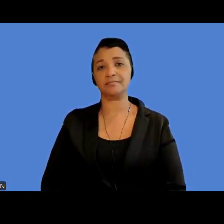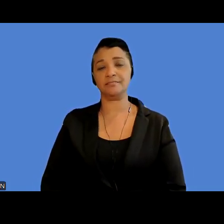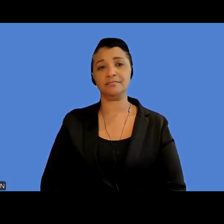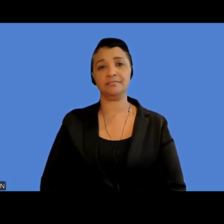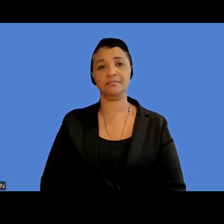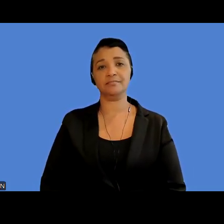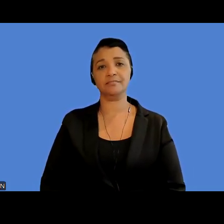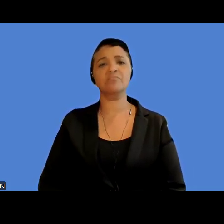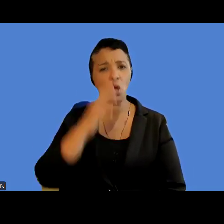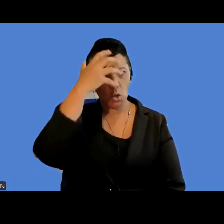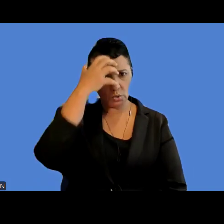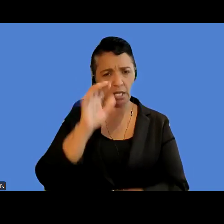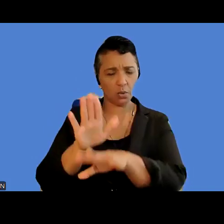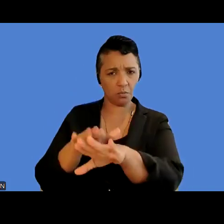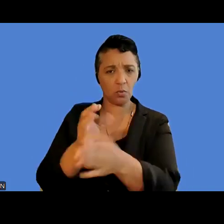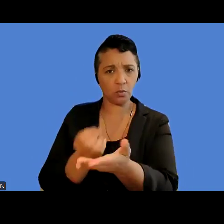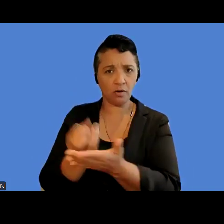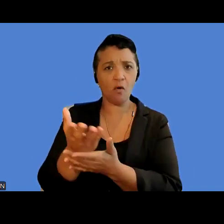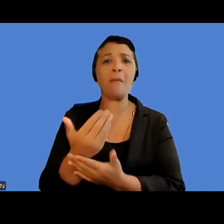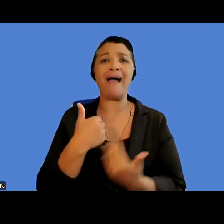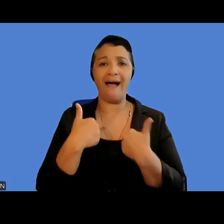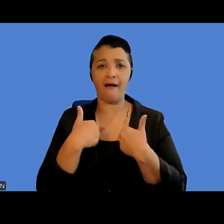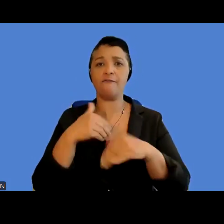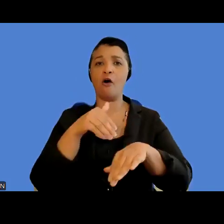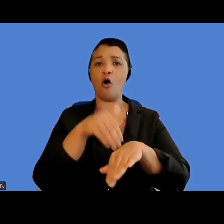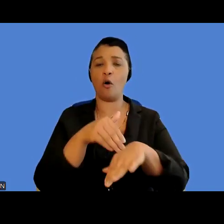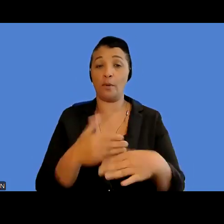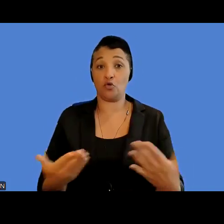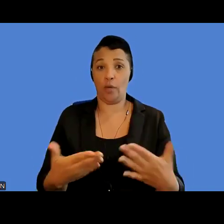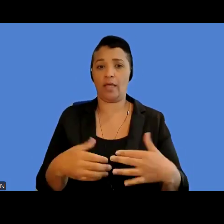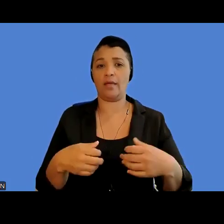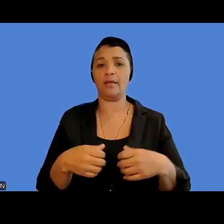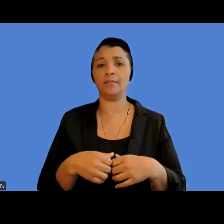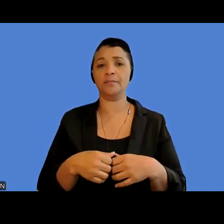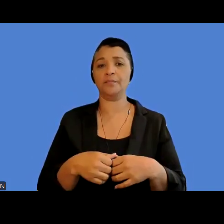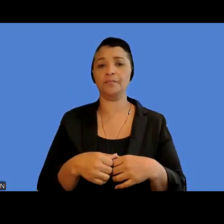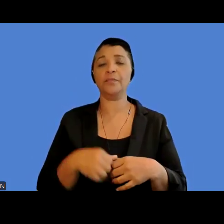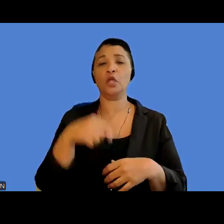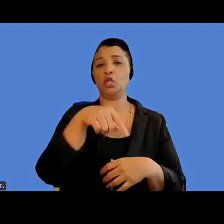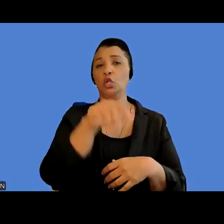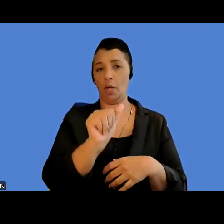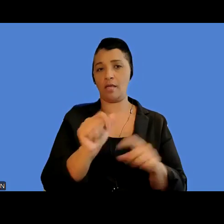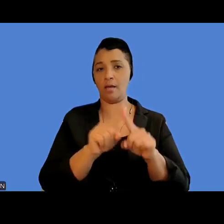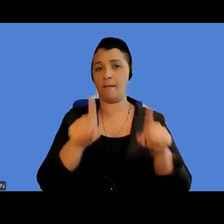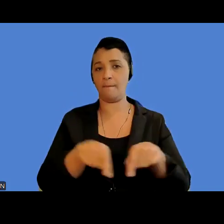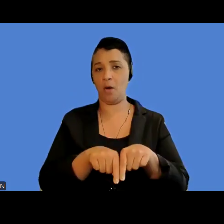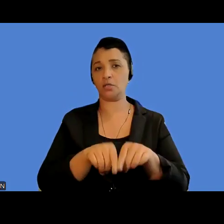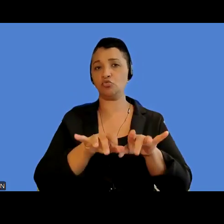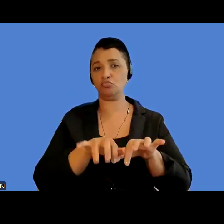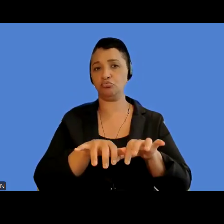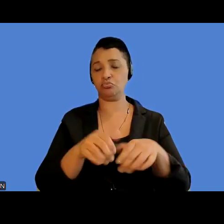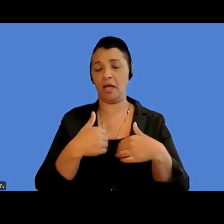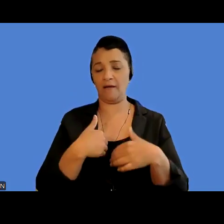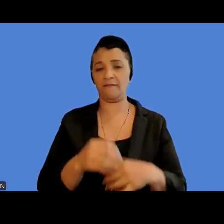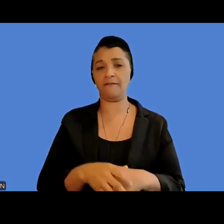Rosario, just to let you know, there are some comments in the Q&A box. They were